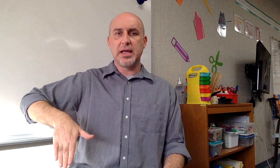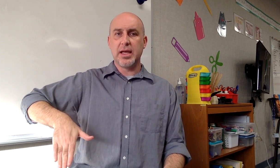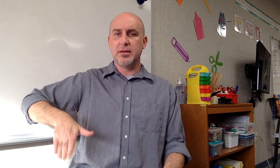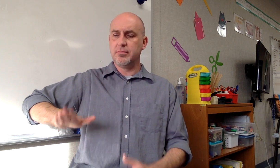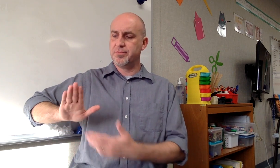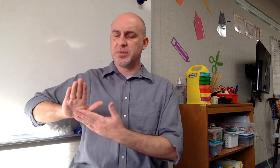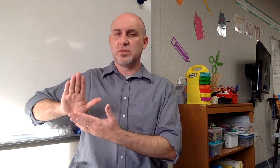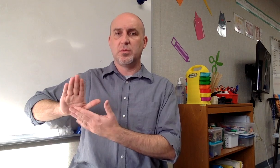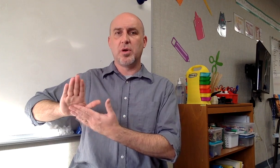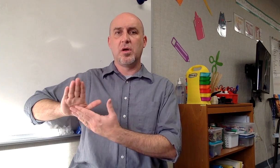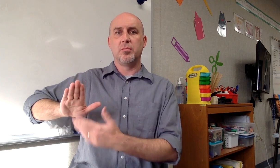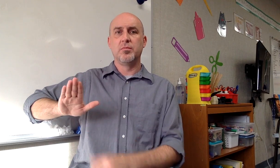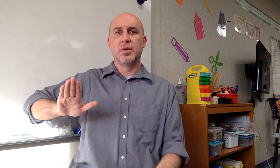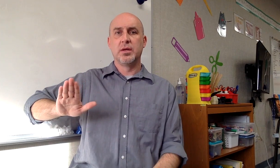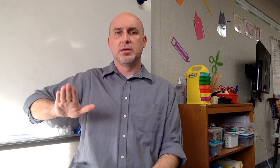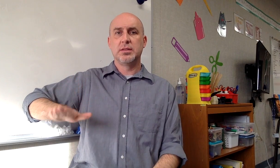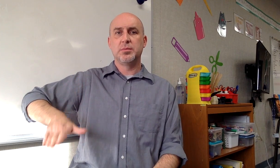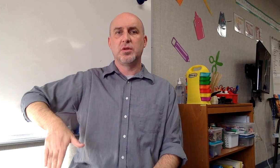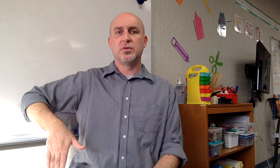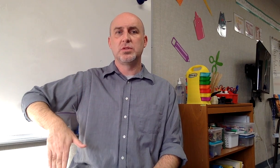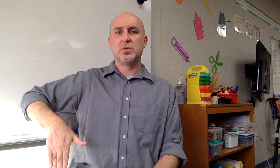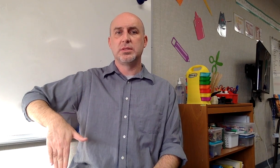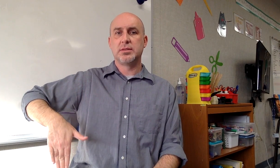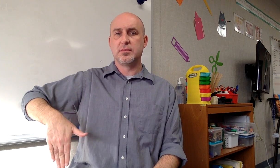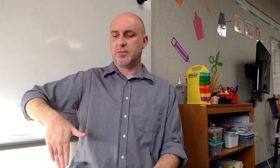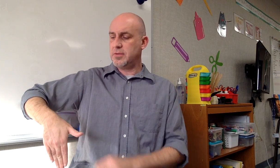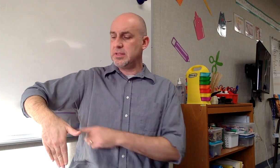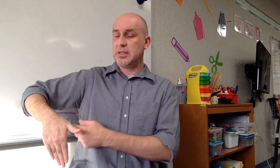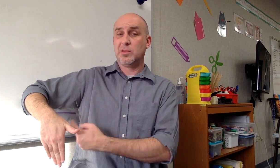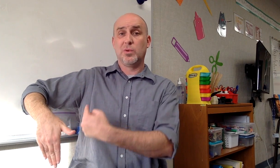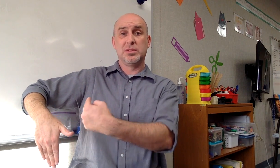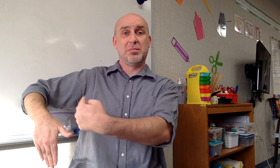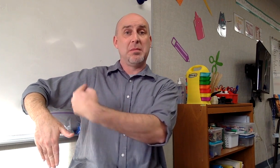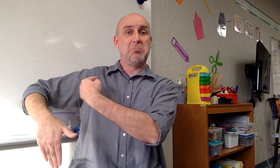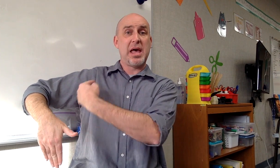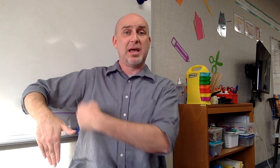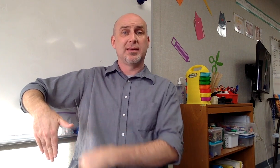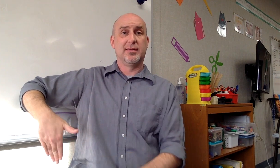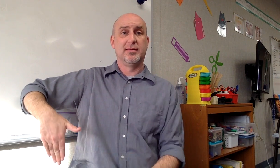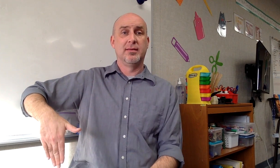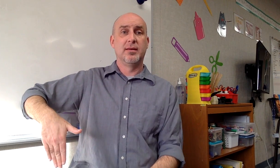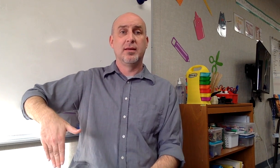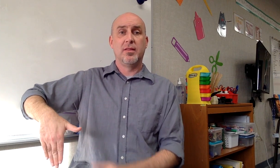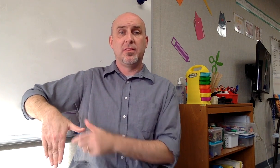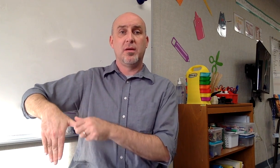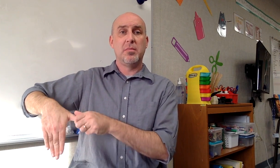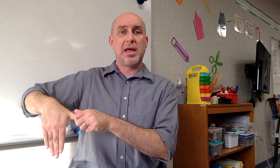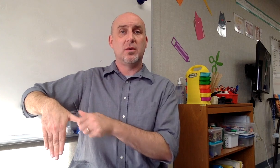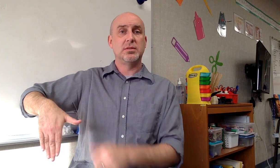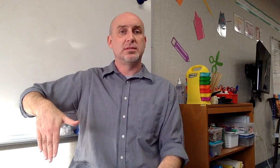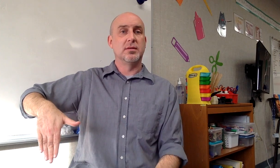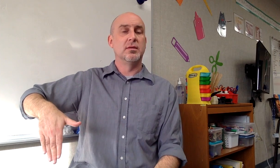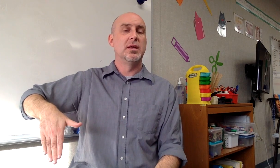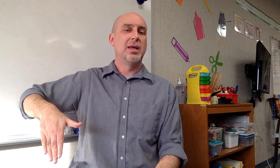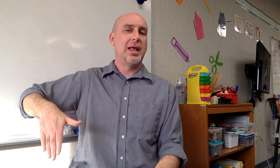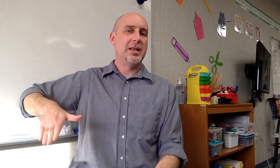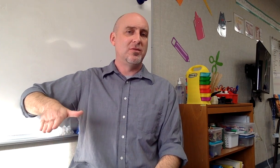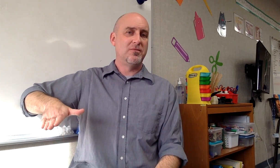side, so the palm tips over so it's facing towards my back. Thumb out still, and you